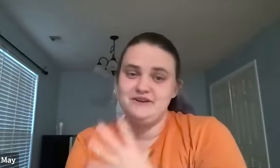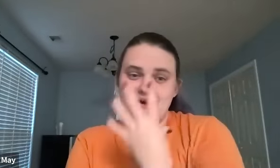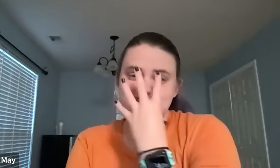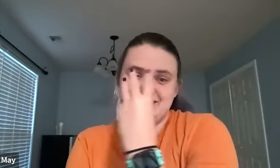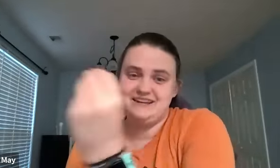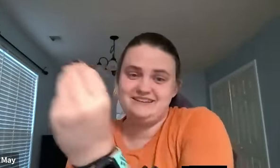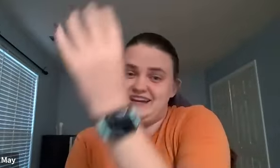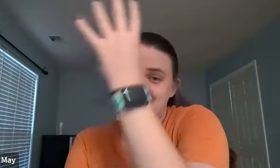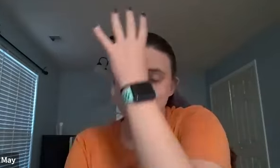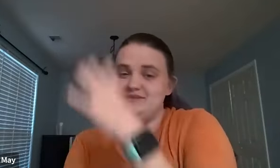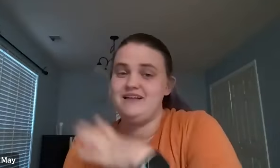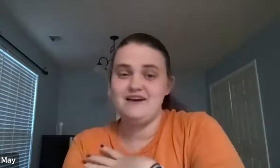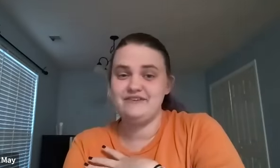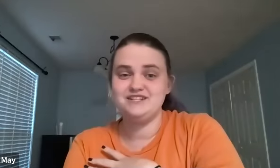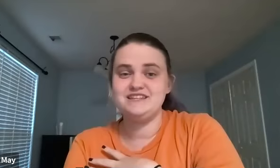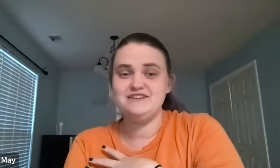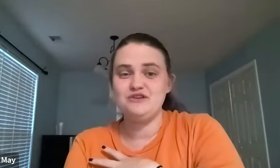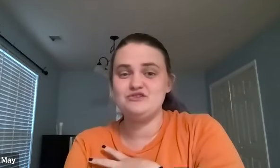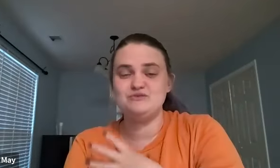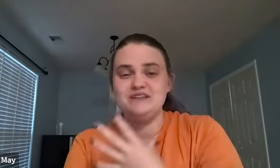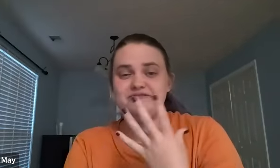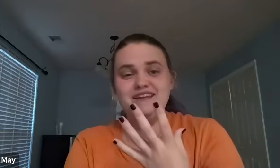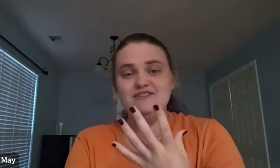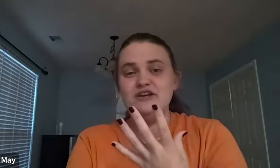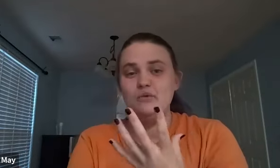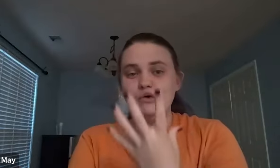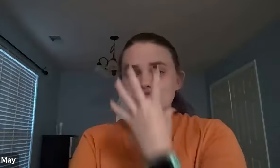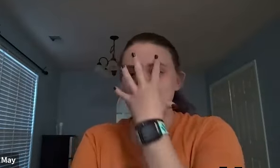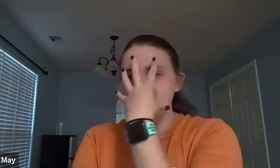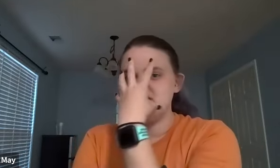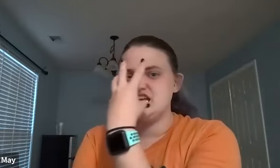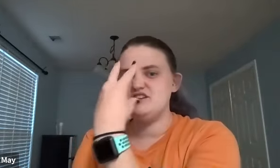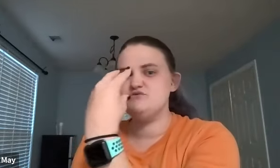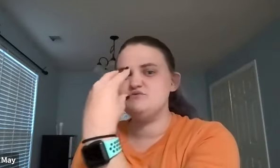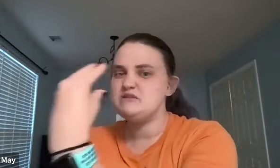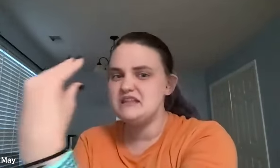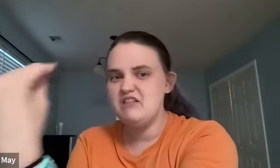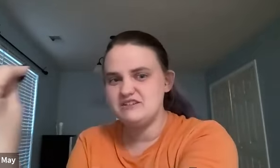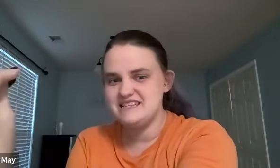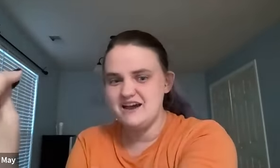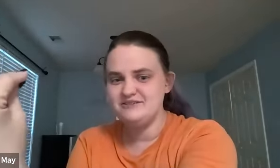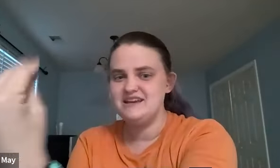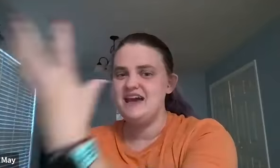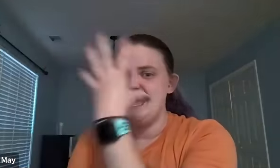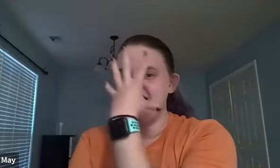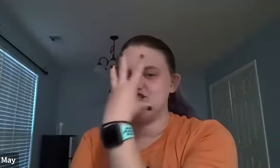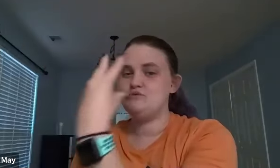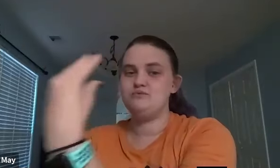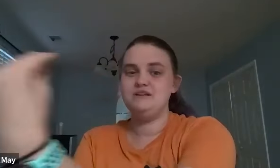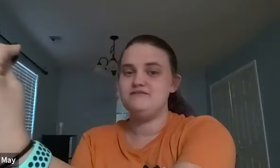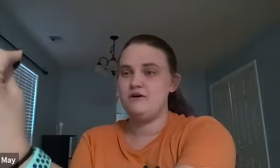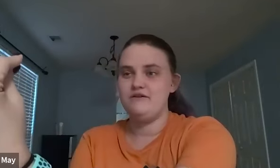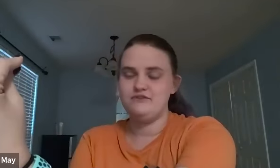know. It makes me laugh. I just think about those really funny looking wolves that just have these really, really long snouts. And I just go really far out for a